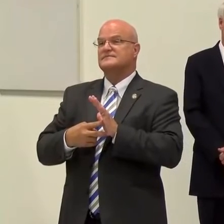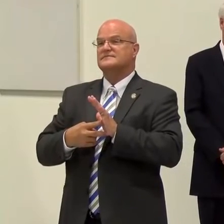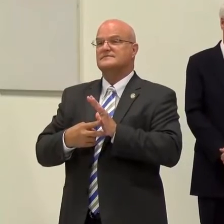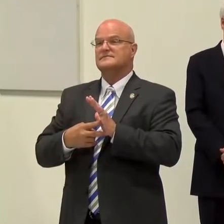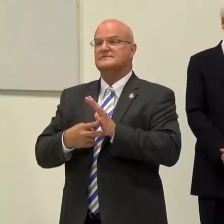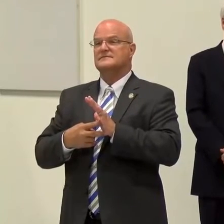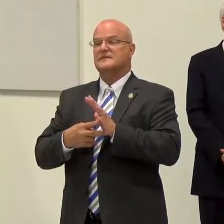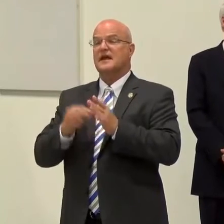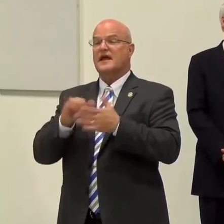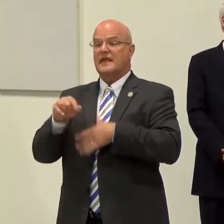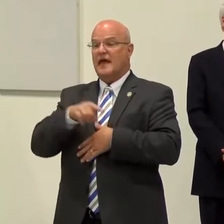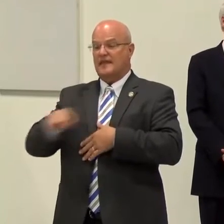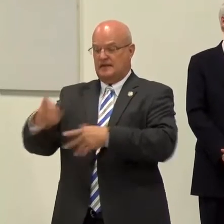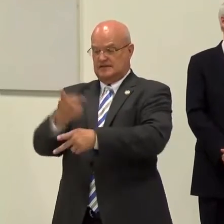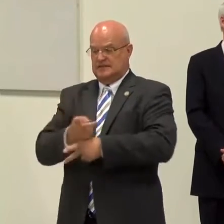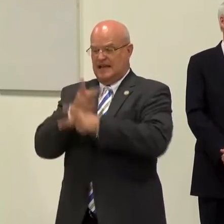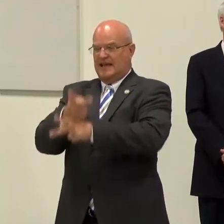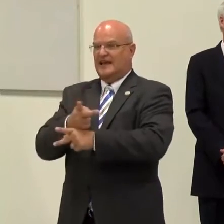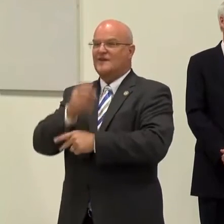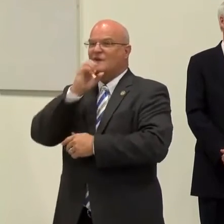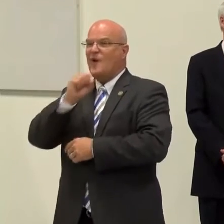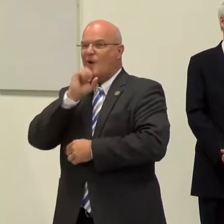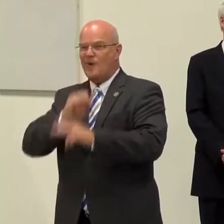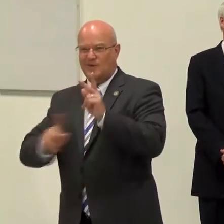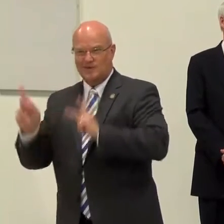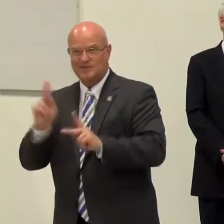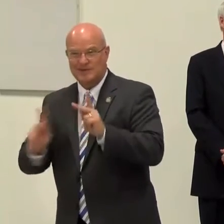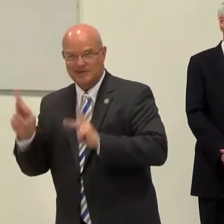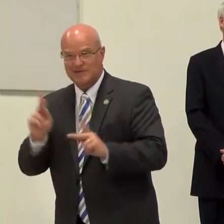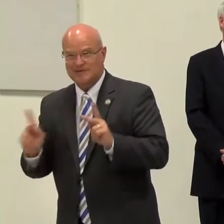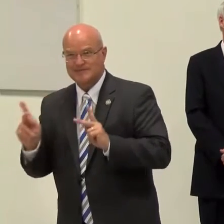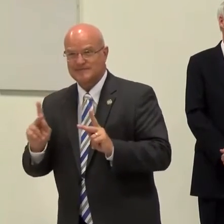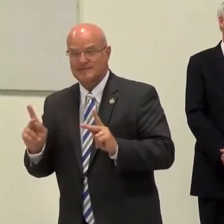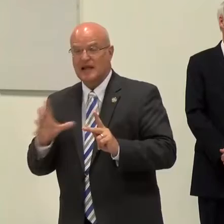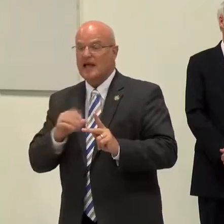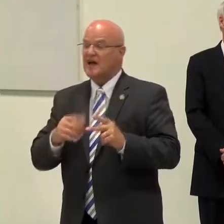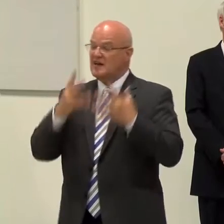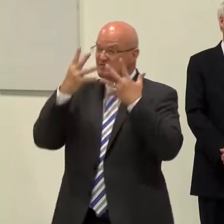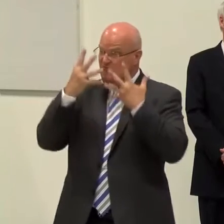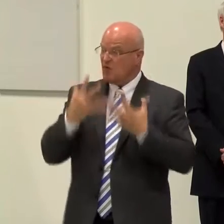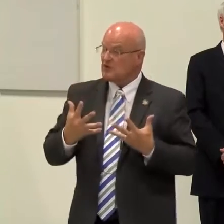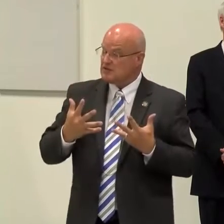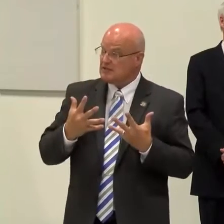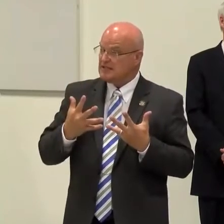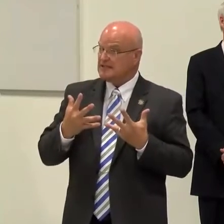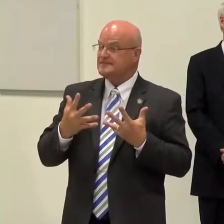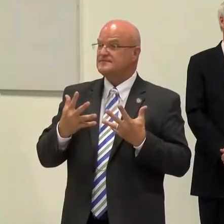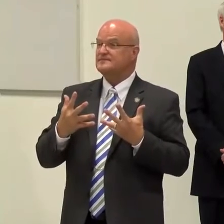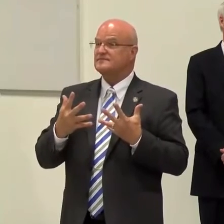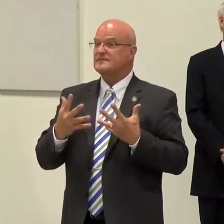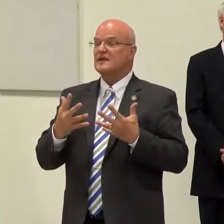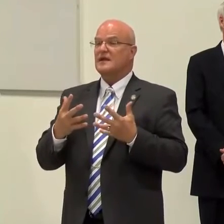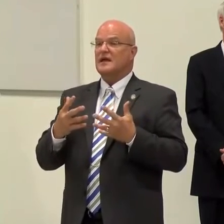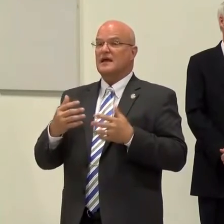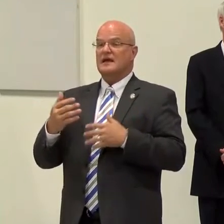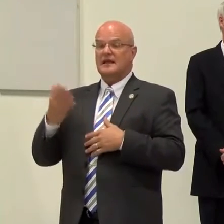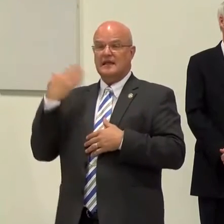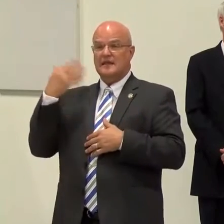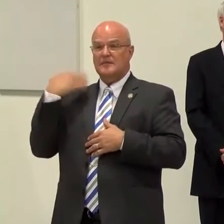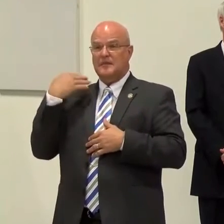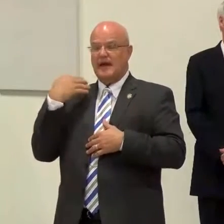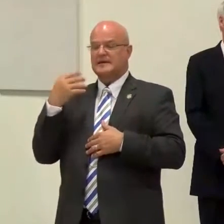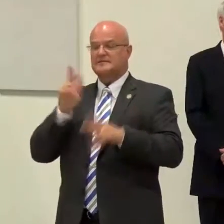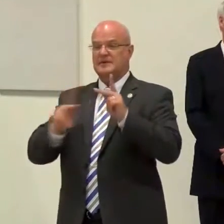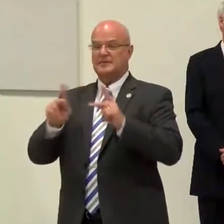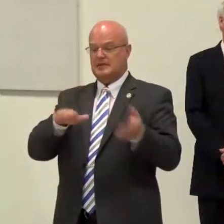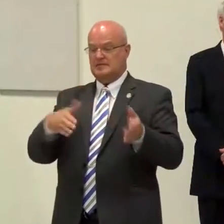más anciana. that they are taking care of their elders. Desafortunadamente ha habido Unfortunately, 9 muertes there has been deaths, 9,